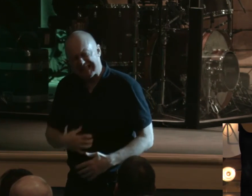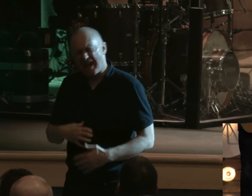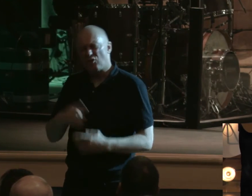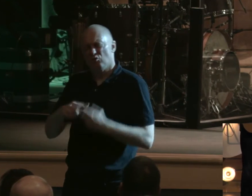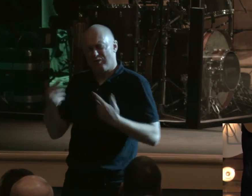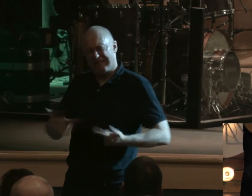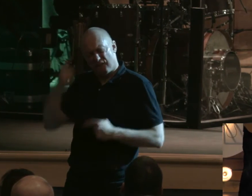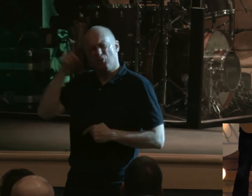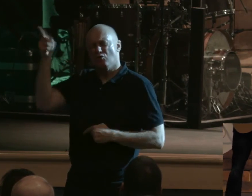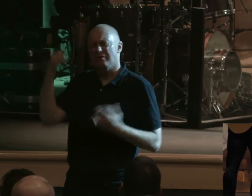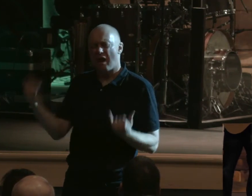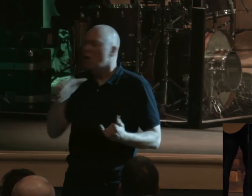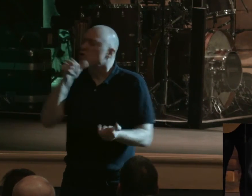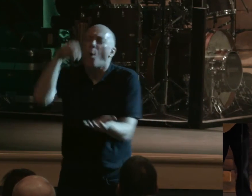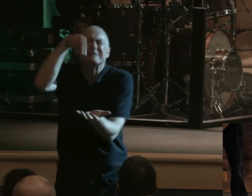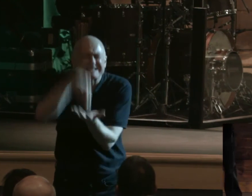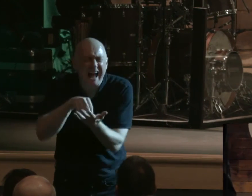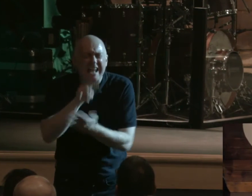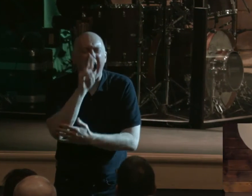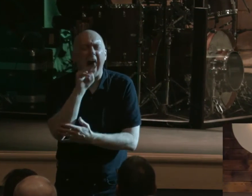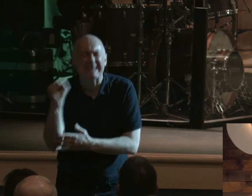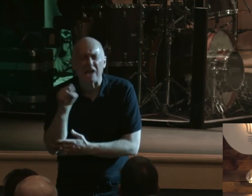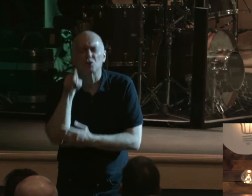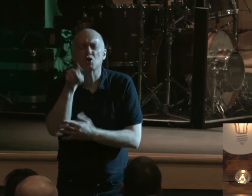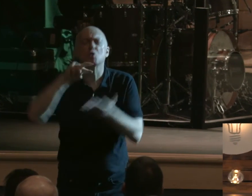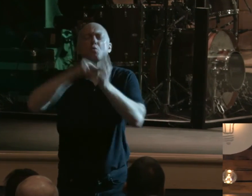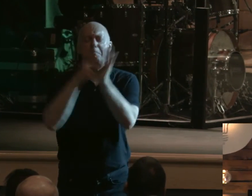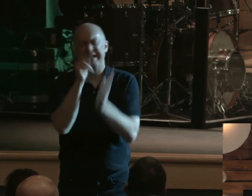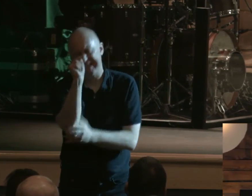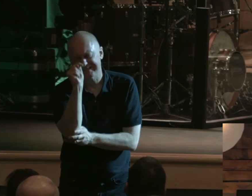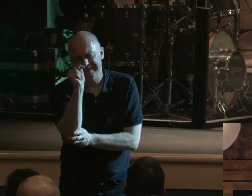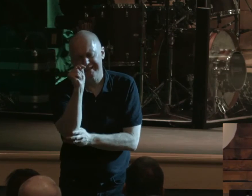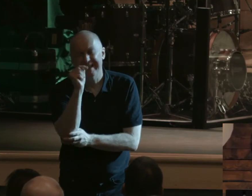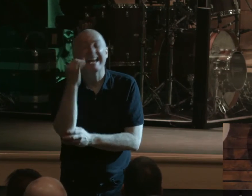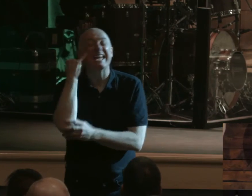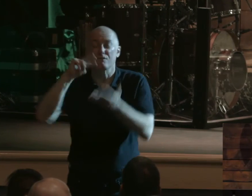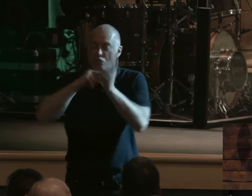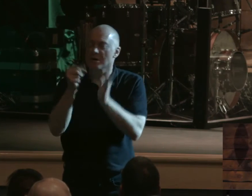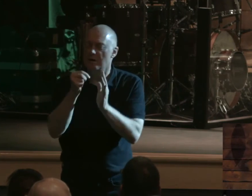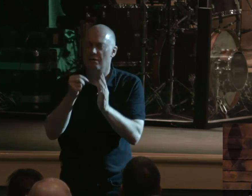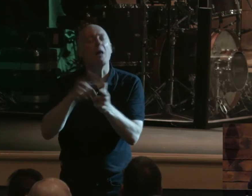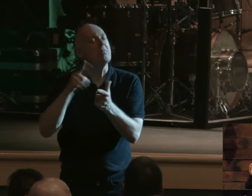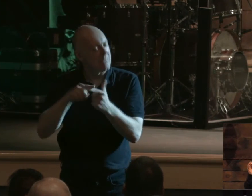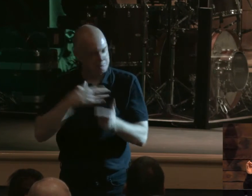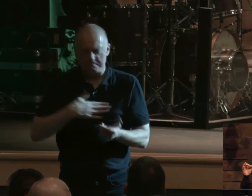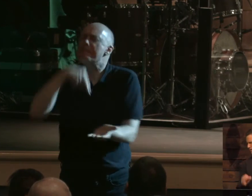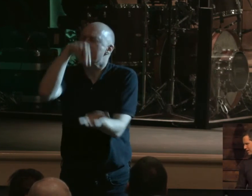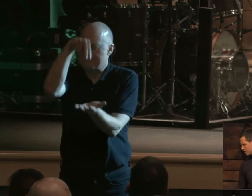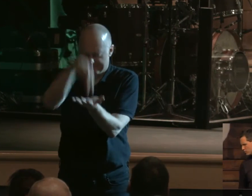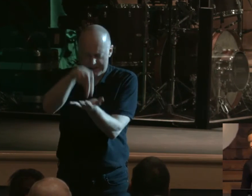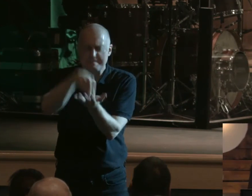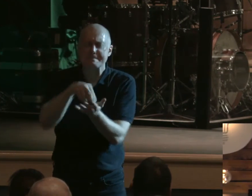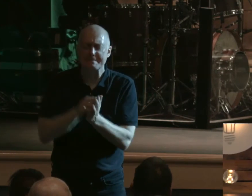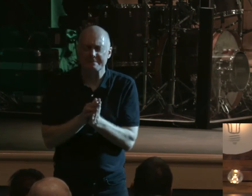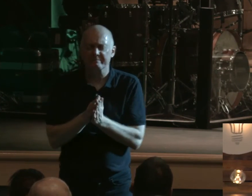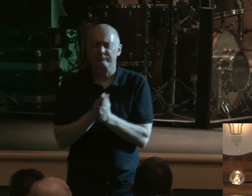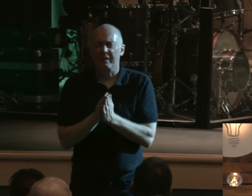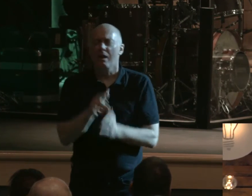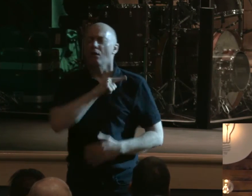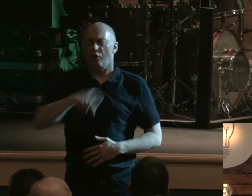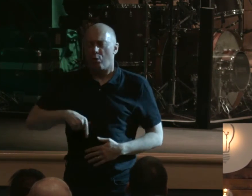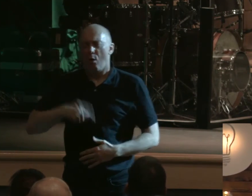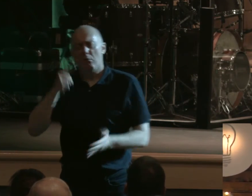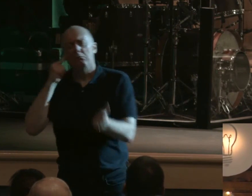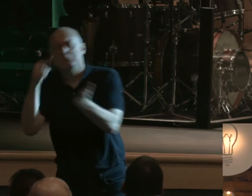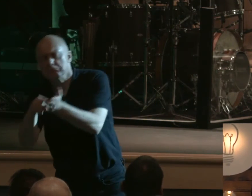grace of God. Do not stand unless you mean it. But if you mean it, by all means, you stand to the Lord,